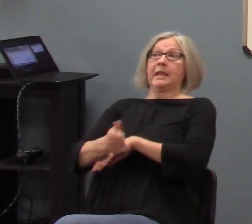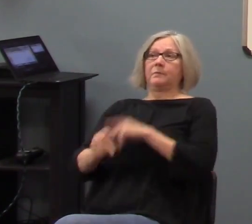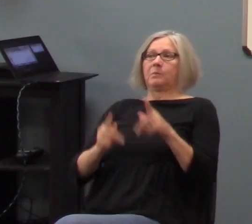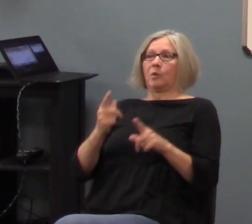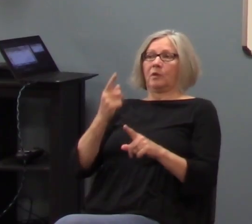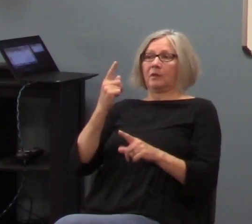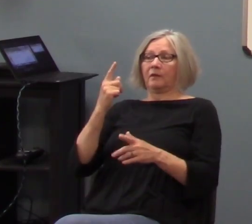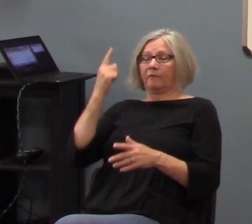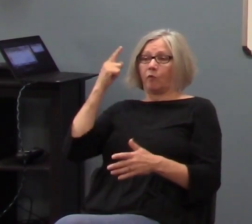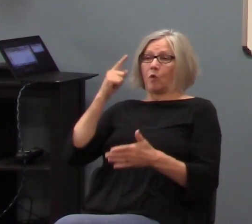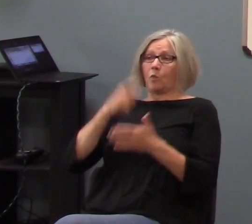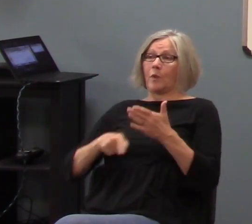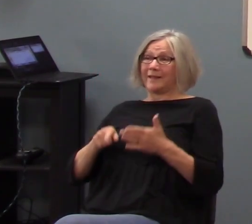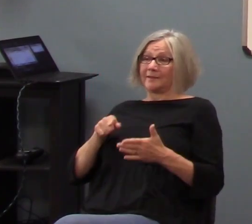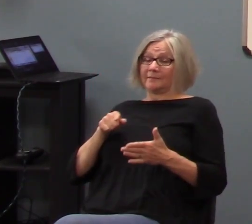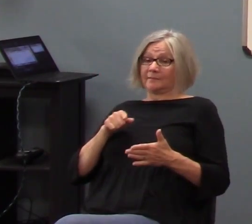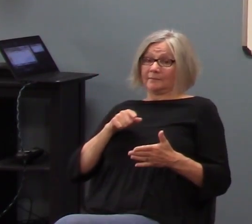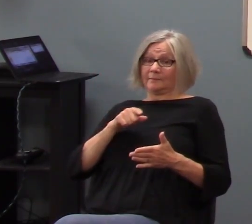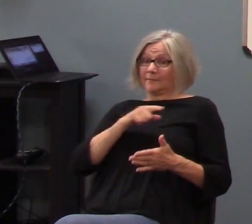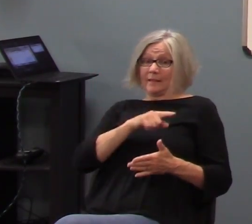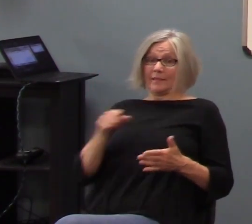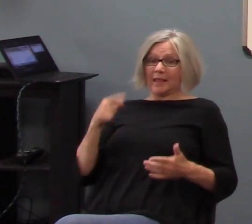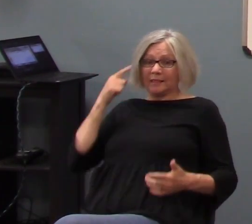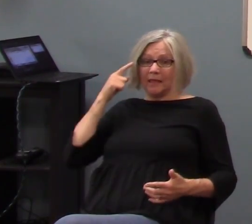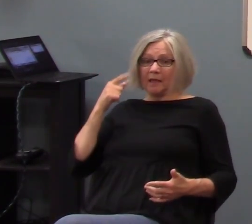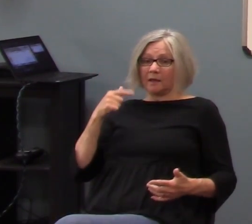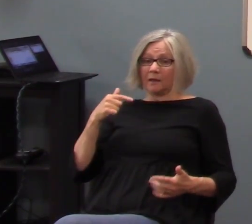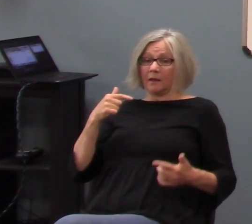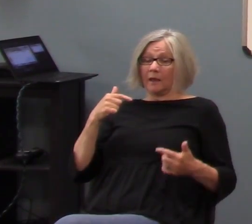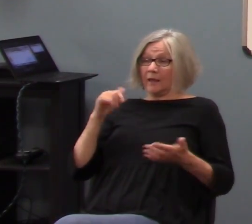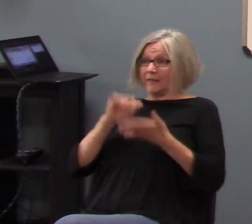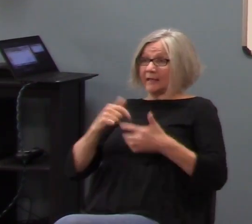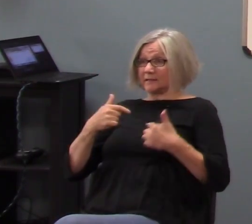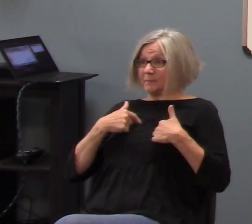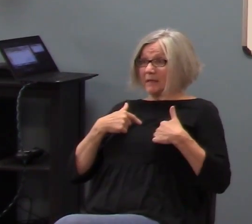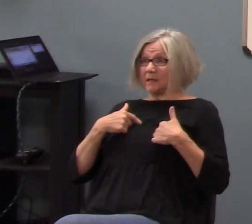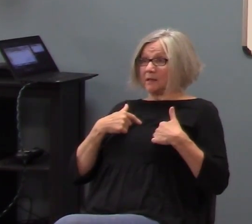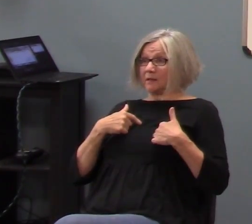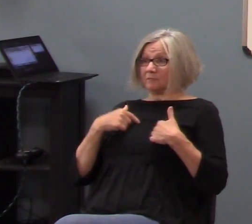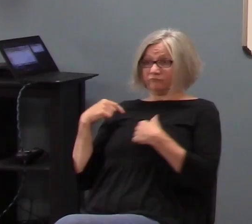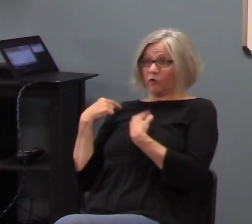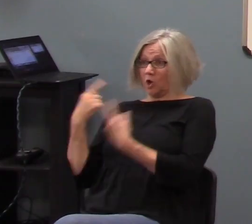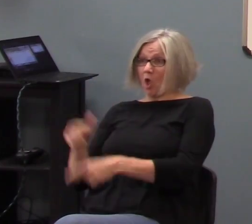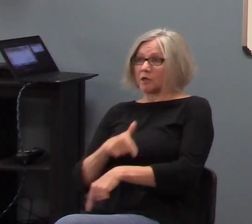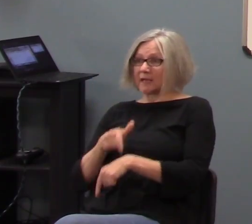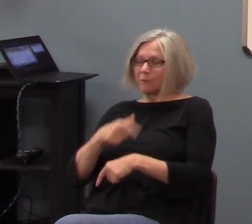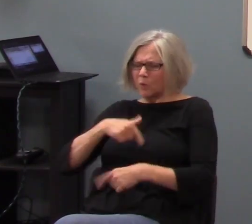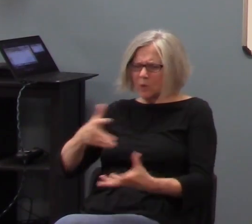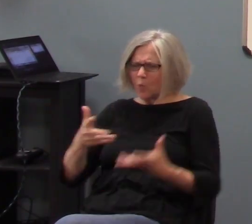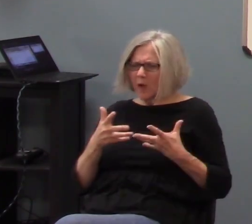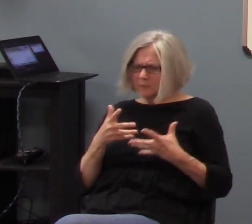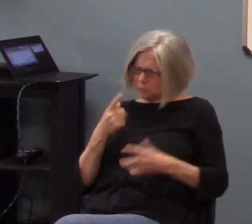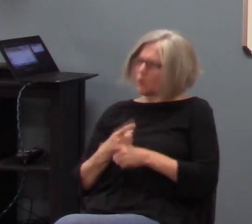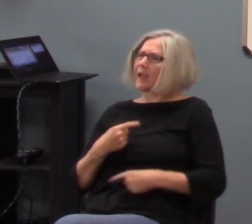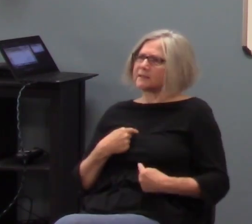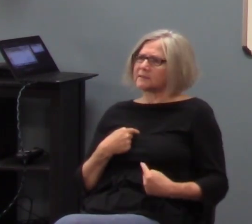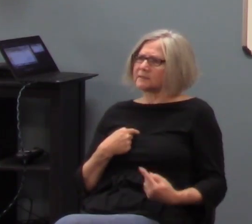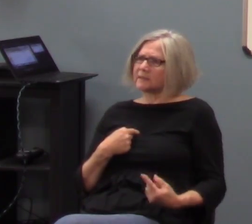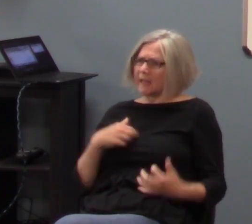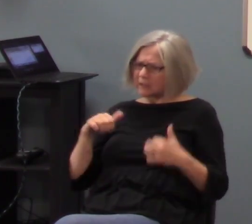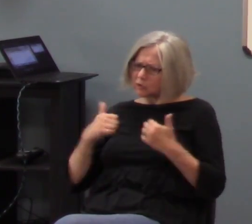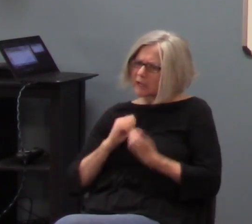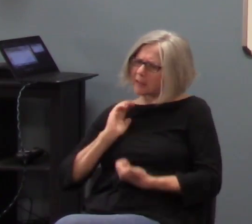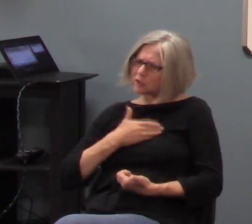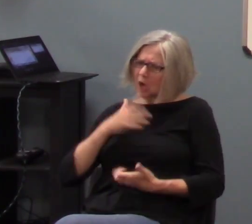Again, this is me for a long time. I'm not trying to accuse anybody. And I think we all do this. We want to be right. We don't, and challenging